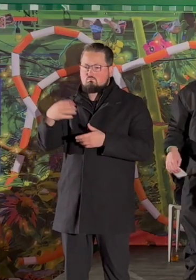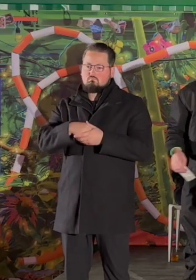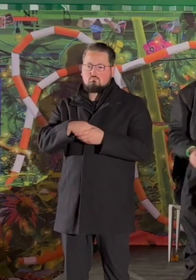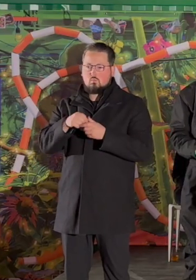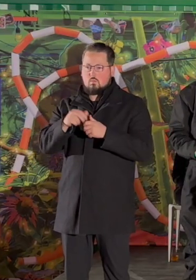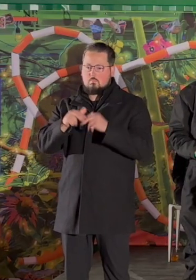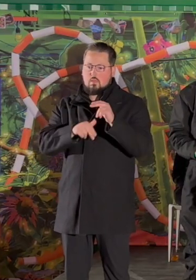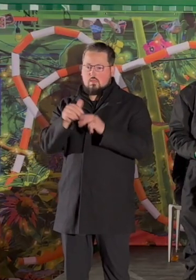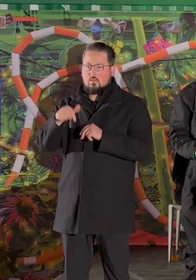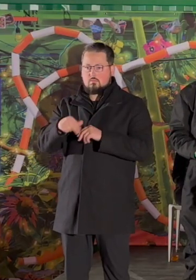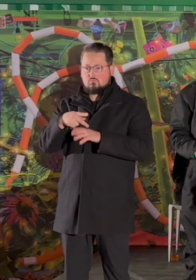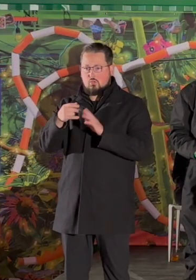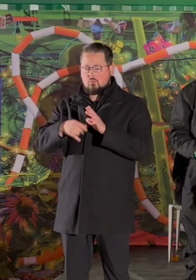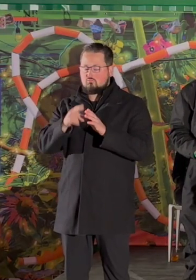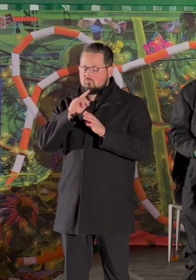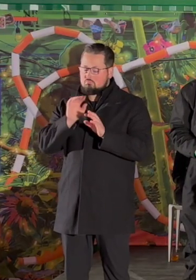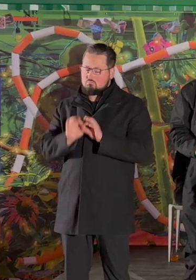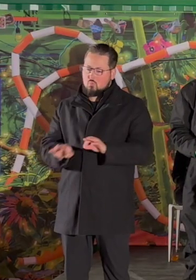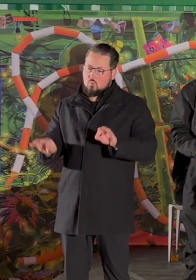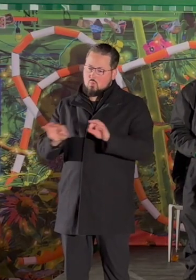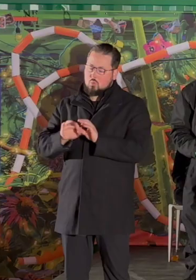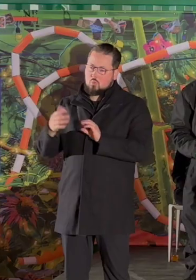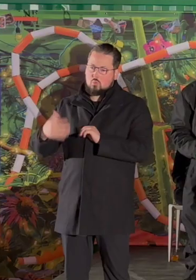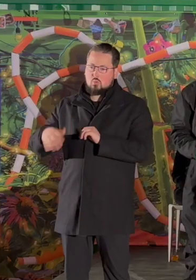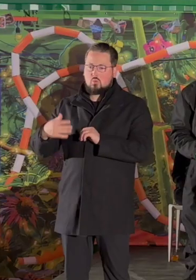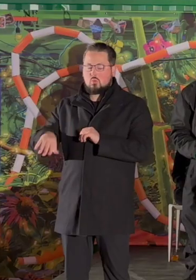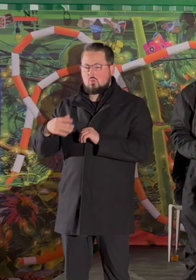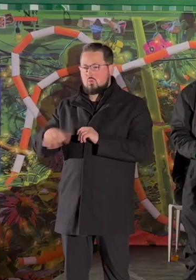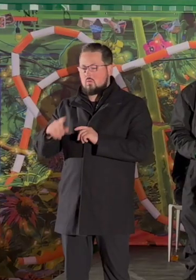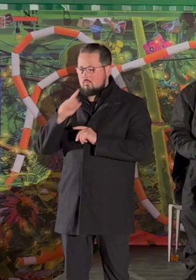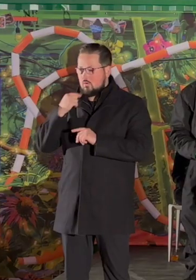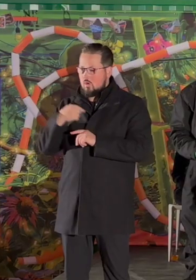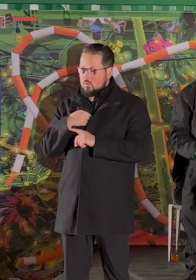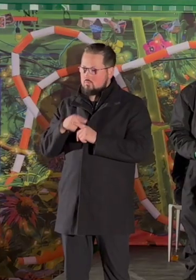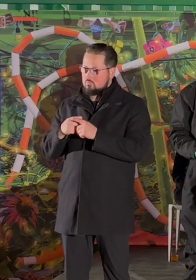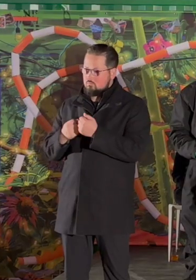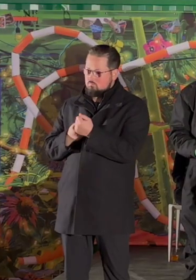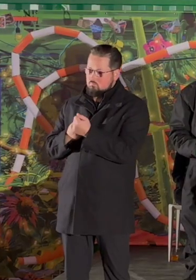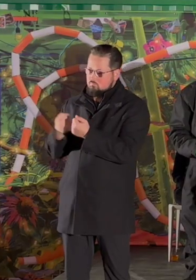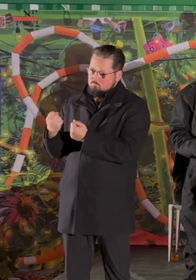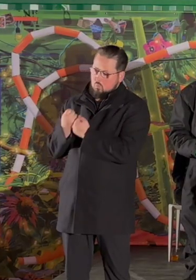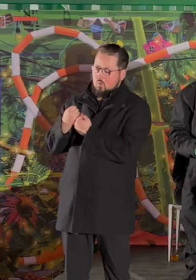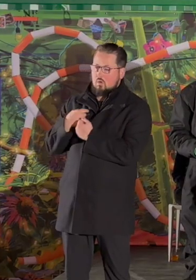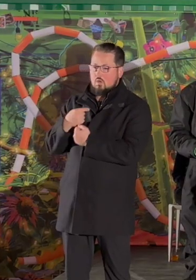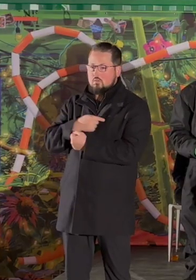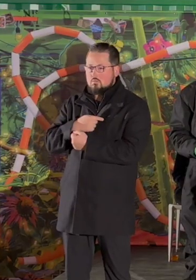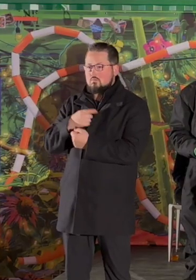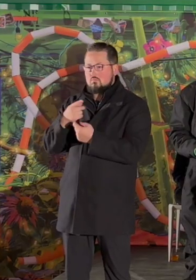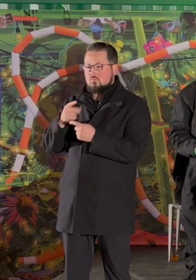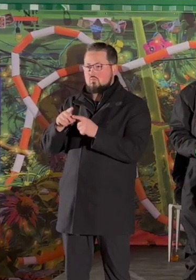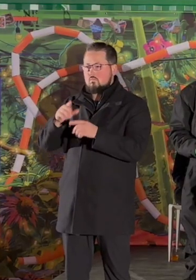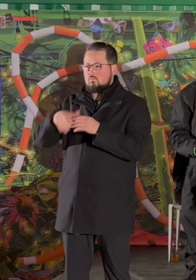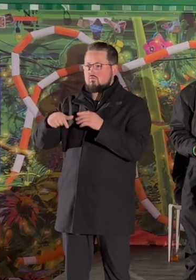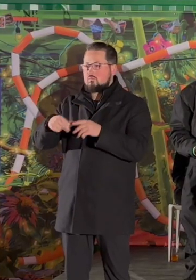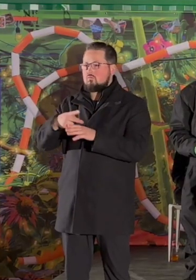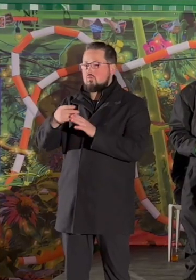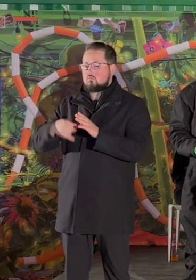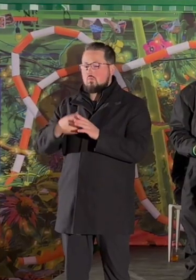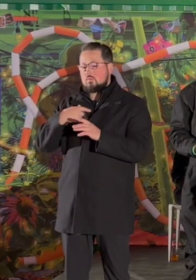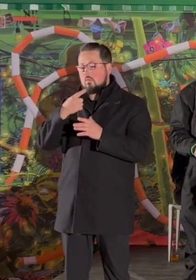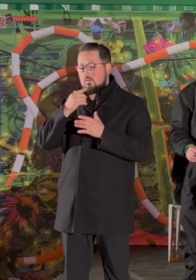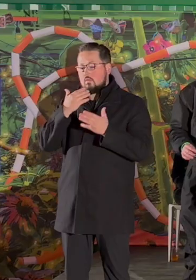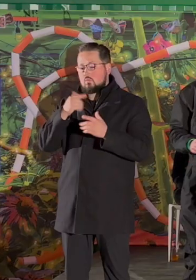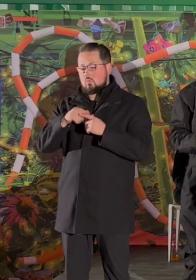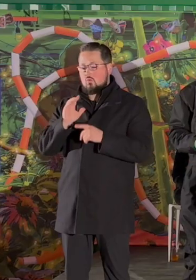project and have been vital kind of lifelines for us finishing this project. I want to thank my Motorhouse family. If you guys